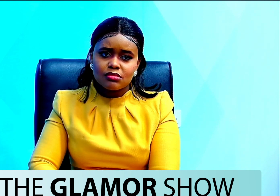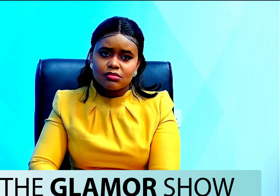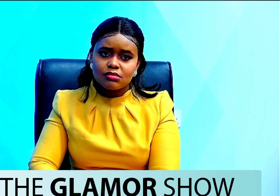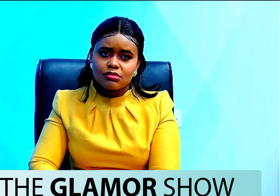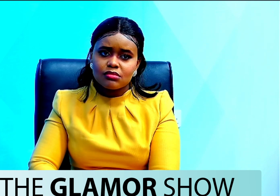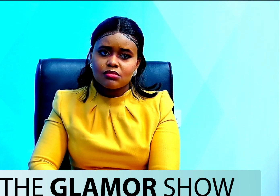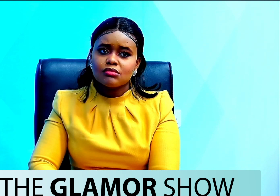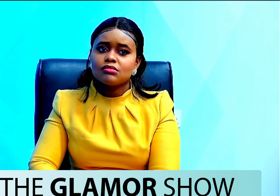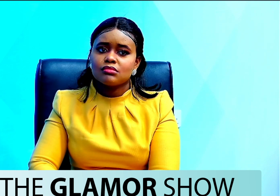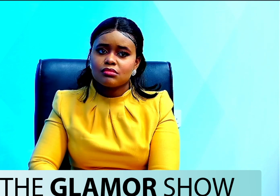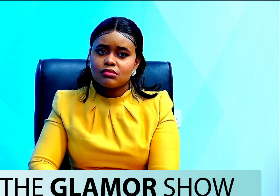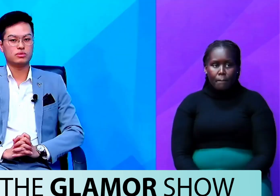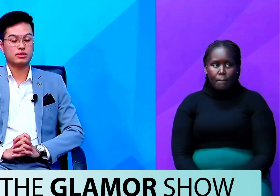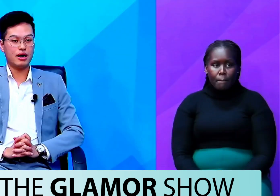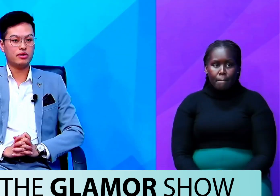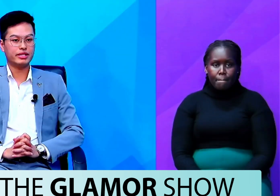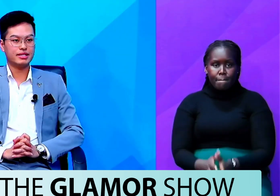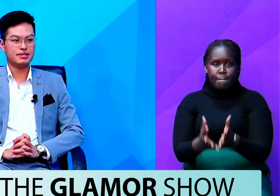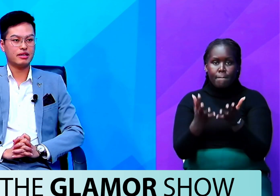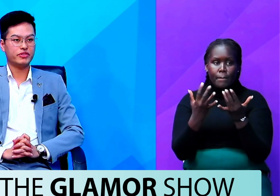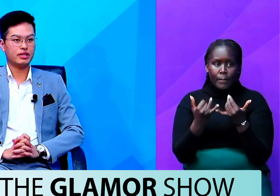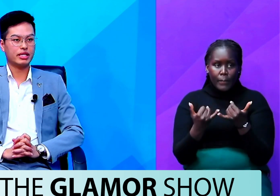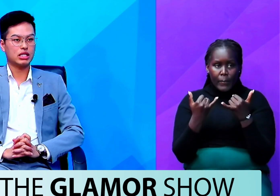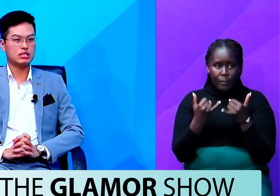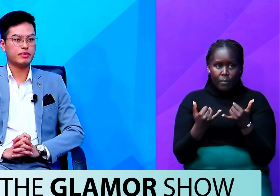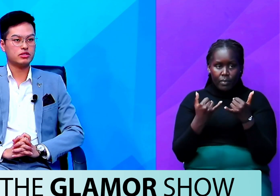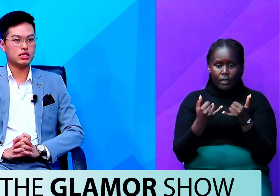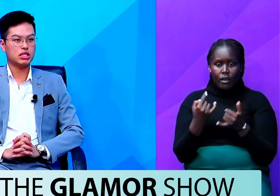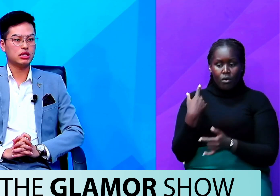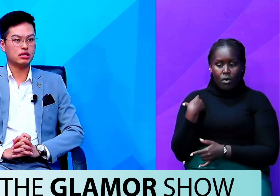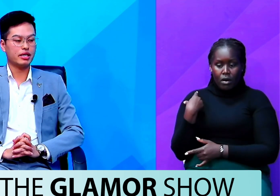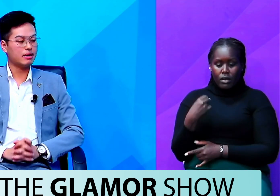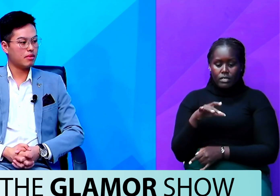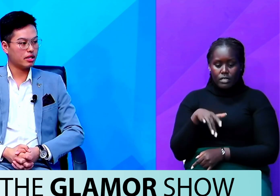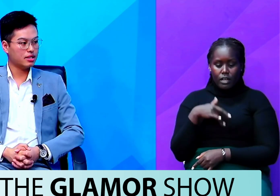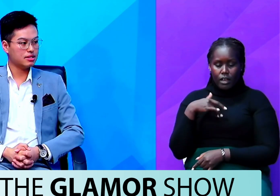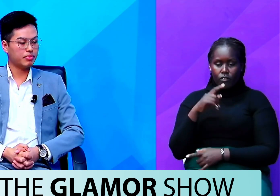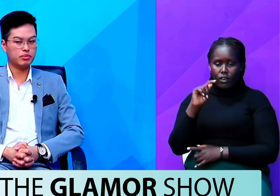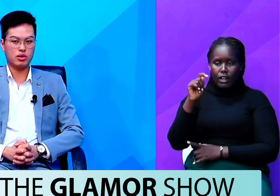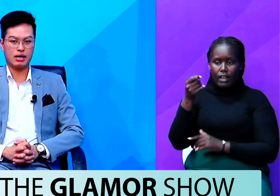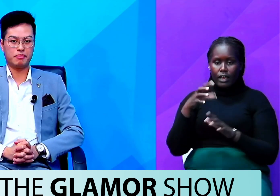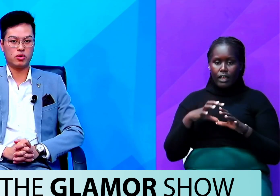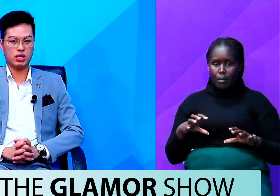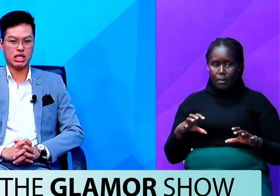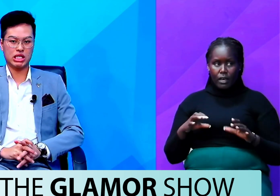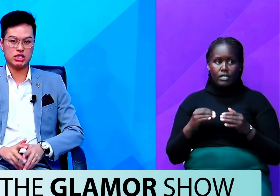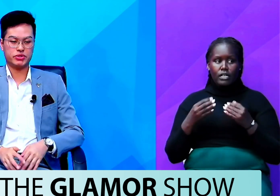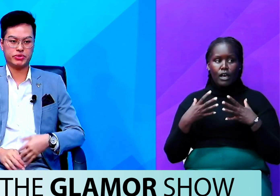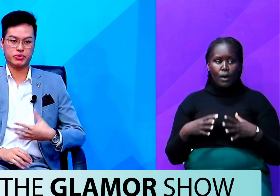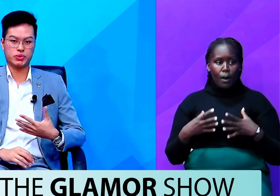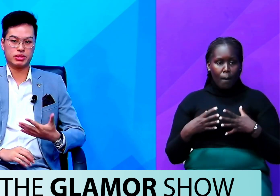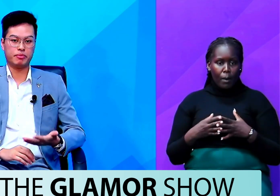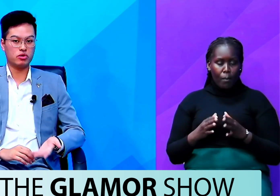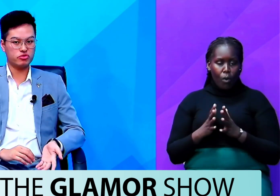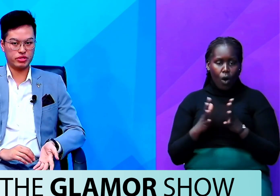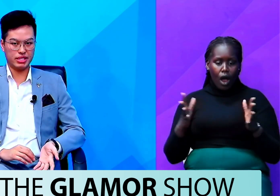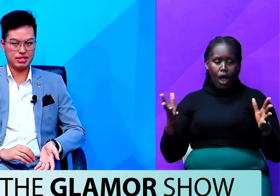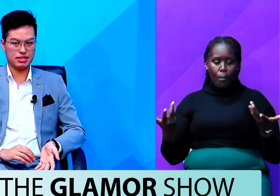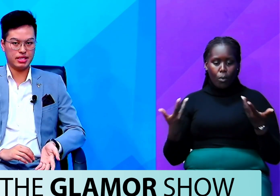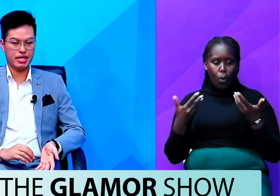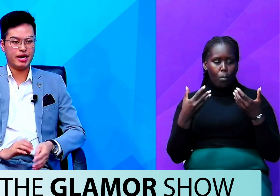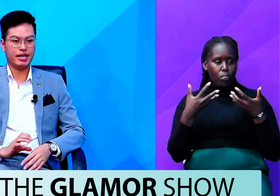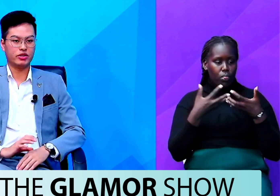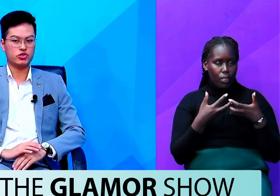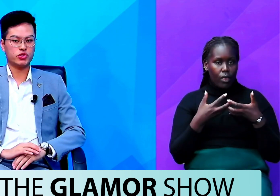Uh, So nowadays, I feel like, especially in Kenya markets, people are more linked to the bone